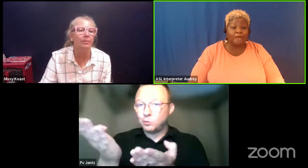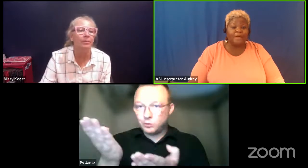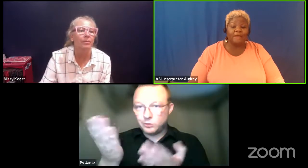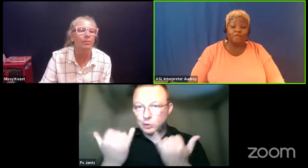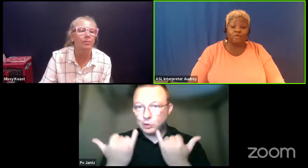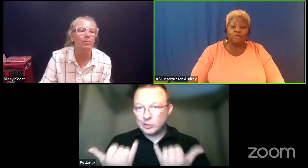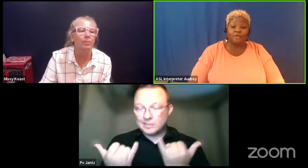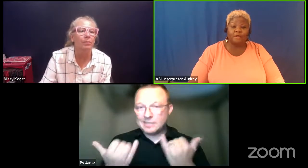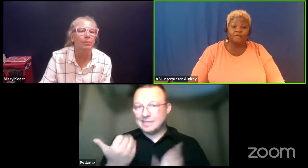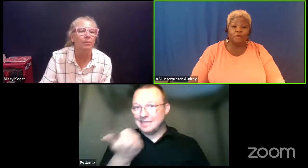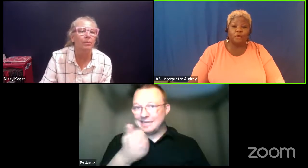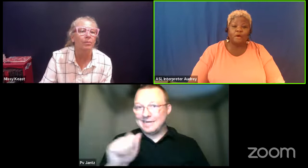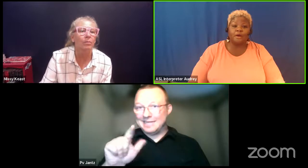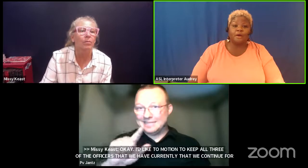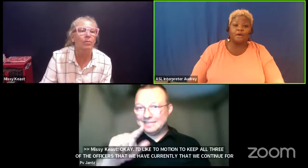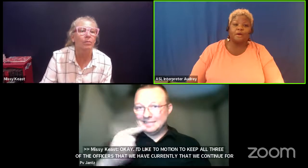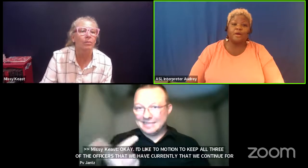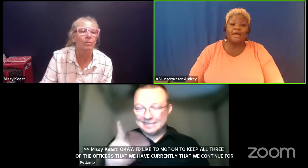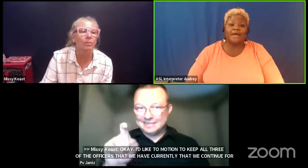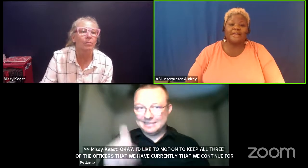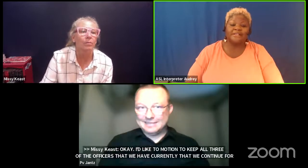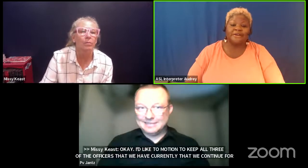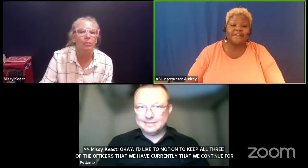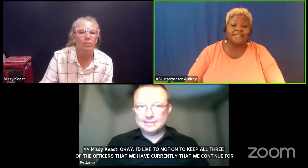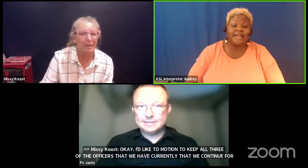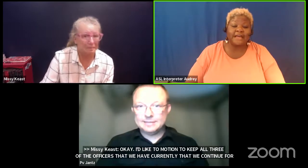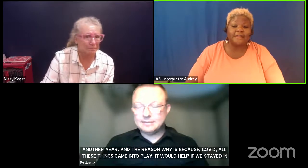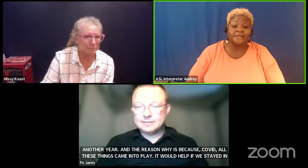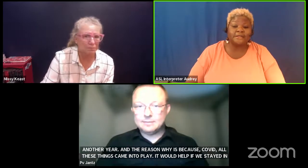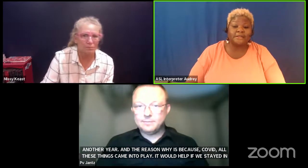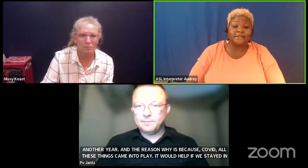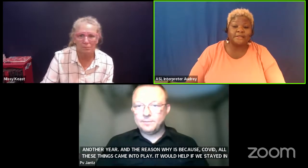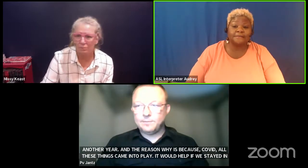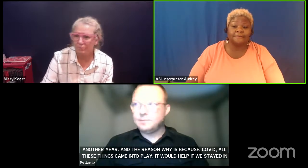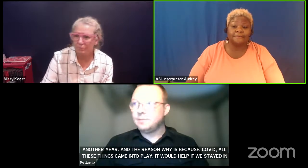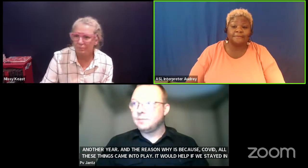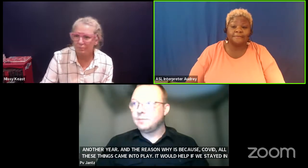All right, we have a motion on the floor. Is there any second?